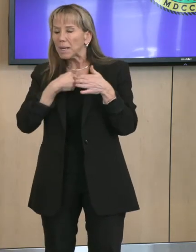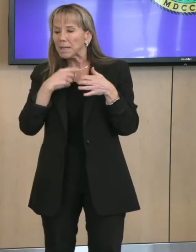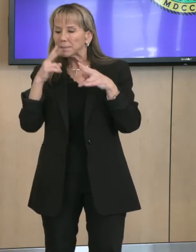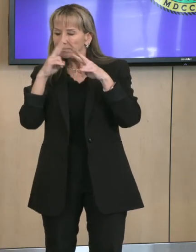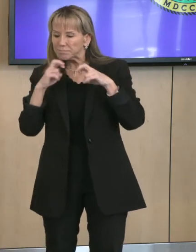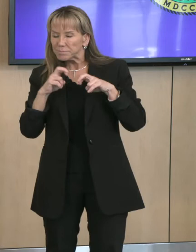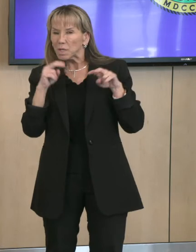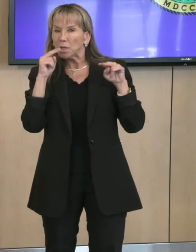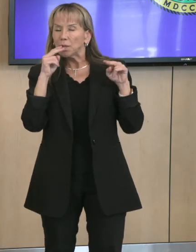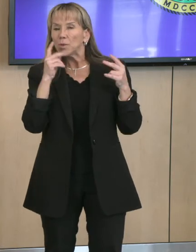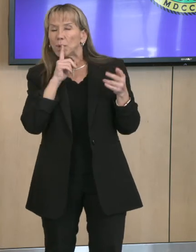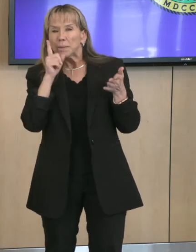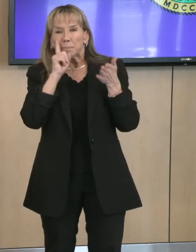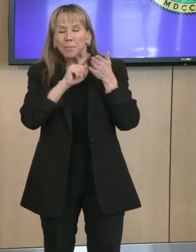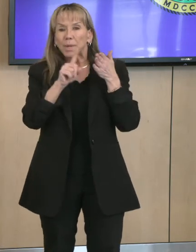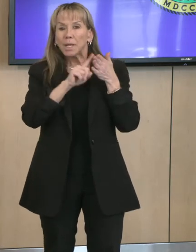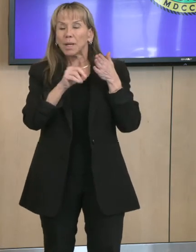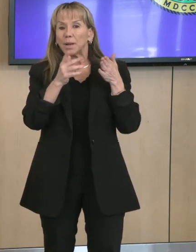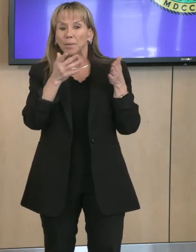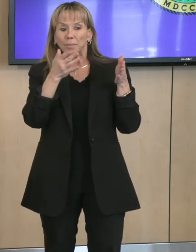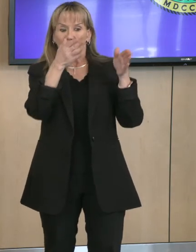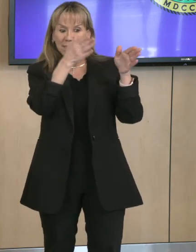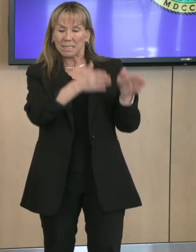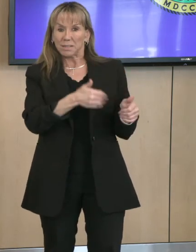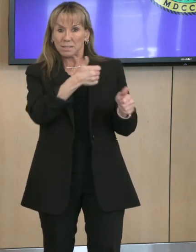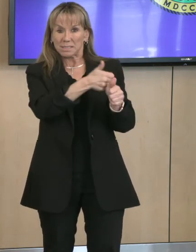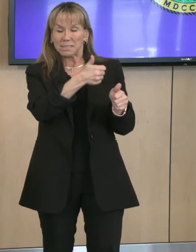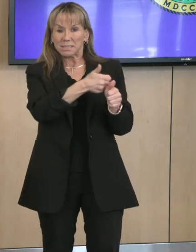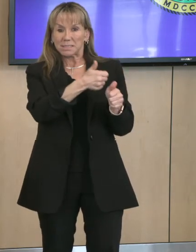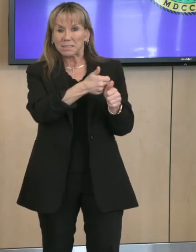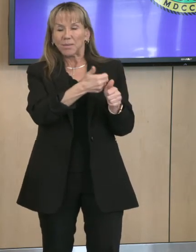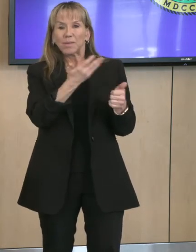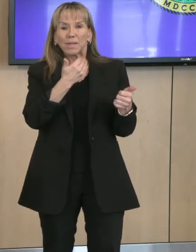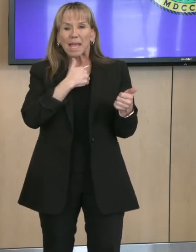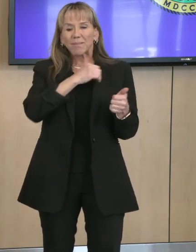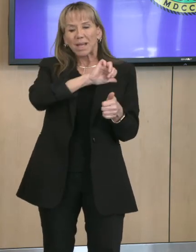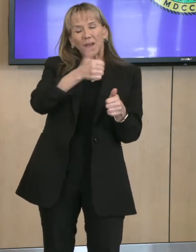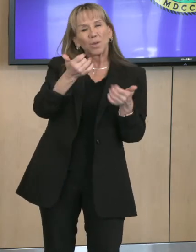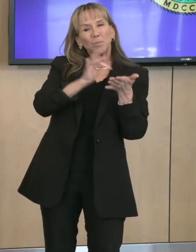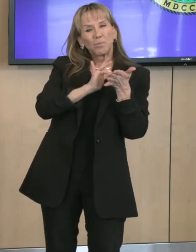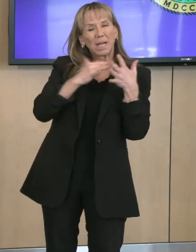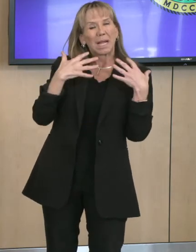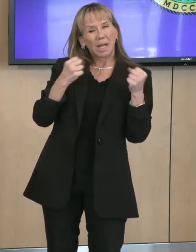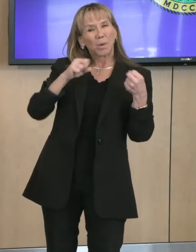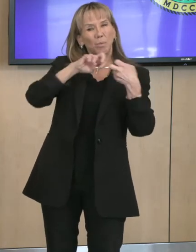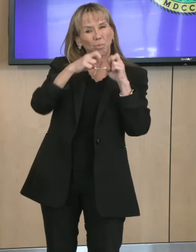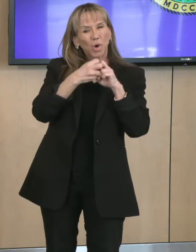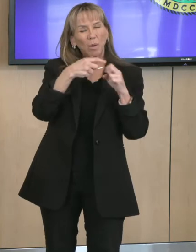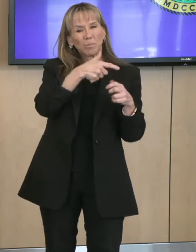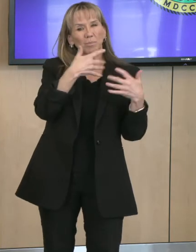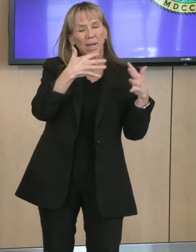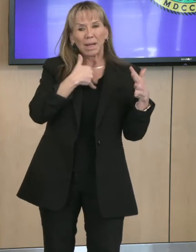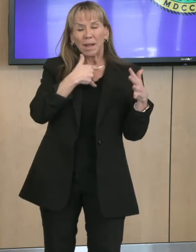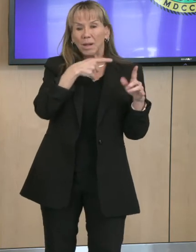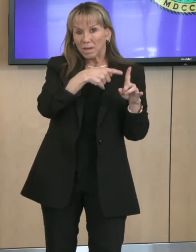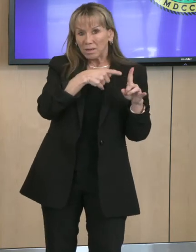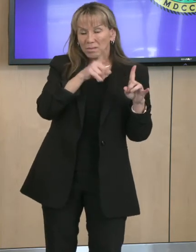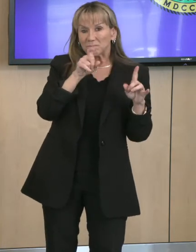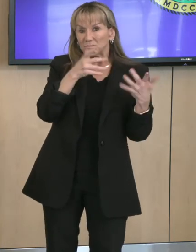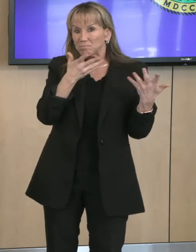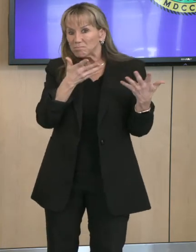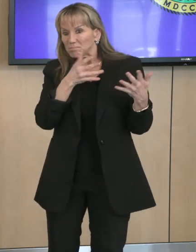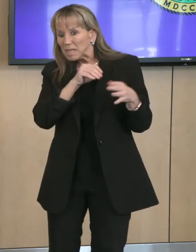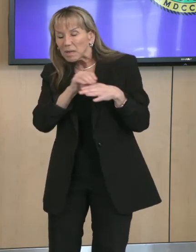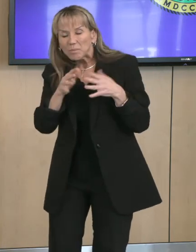at individuals that have underlying medical conditions to see how that impacts. So